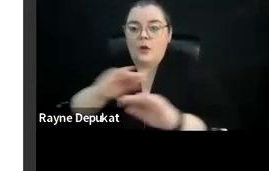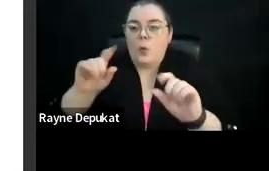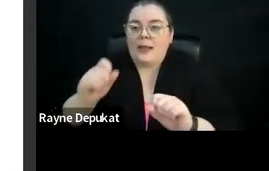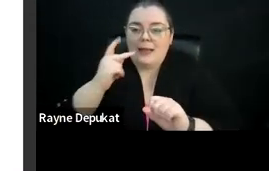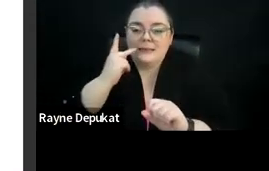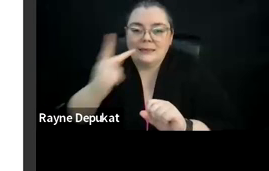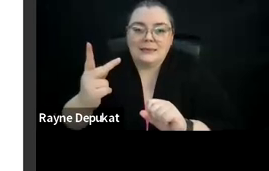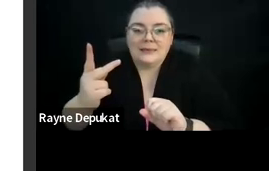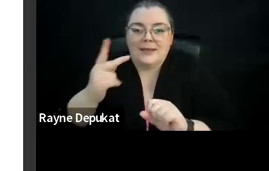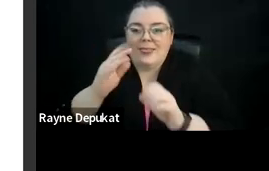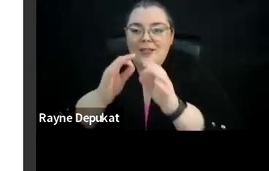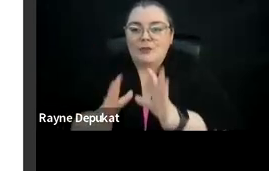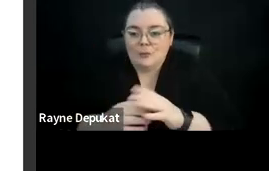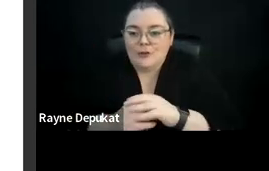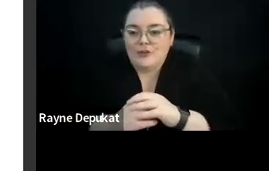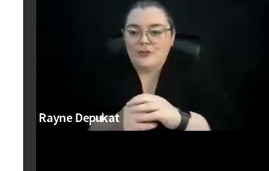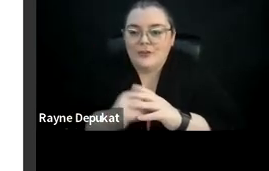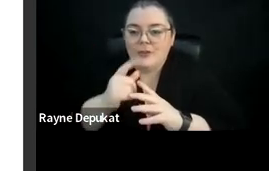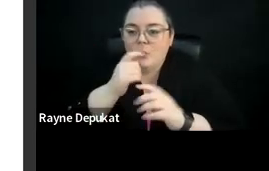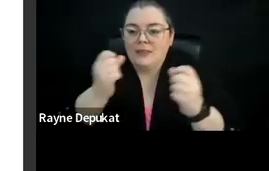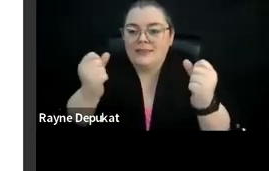If you spotlight me, no one can see the interpreter